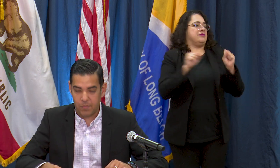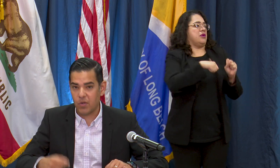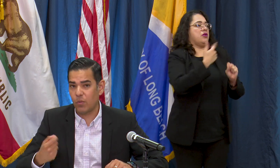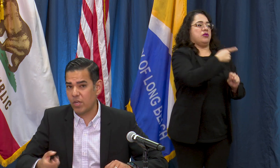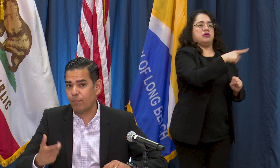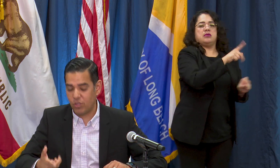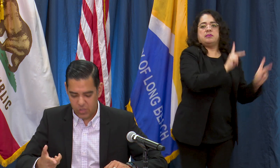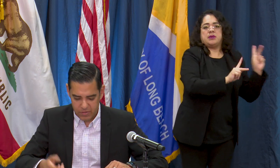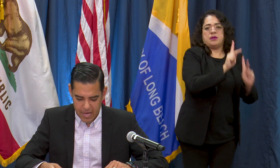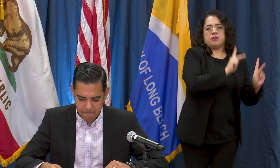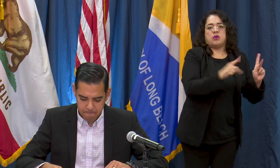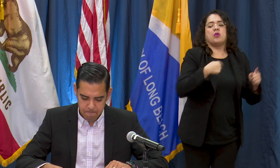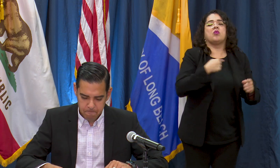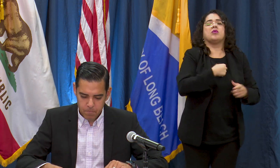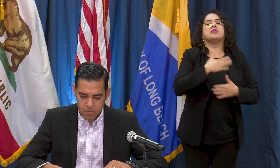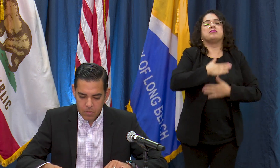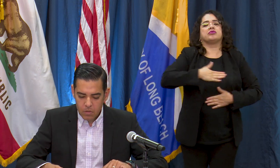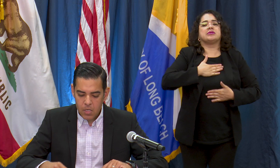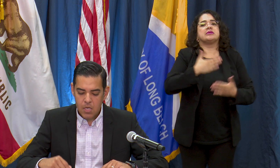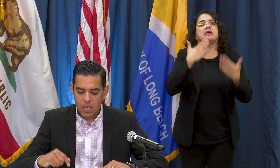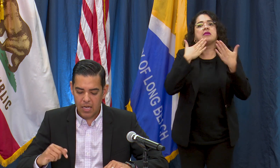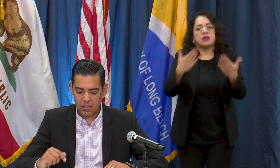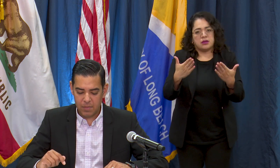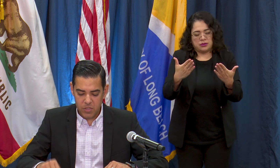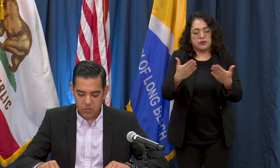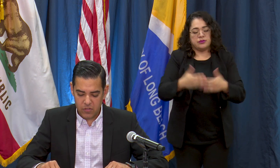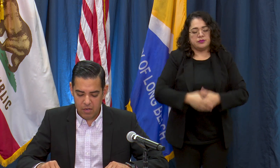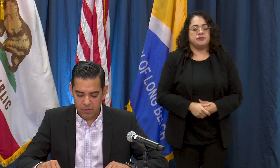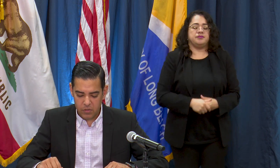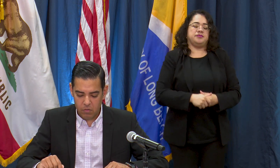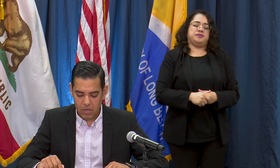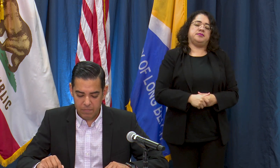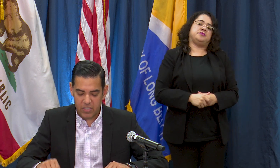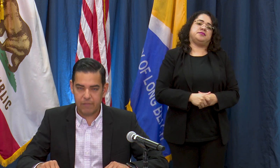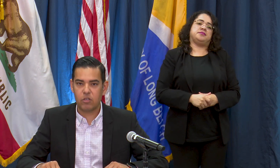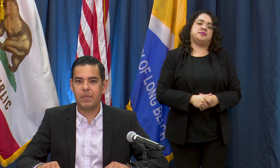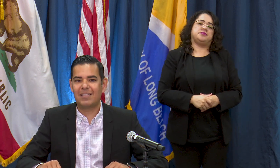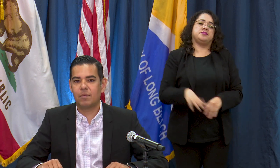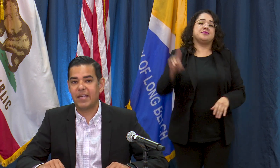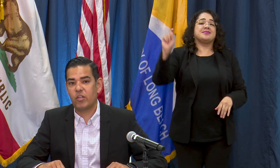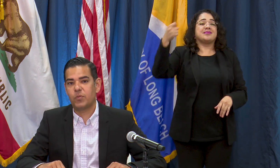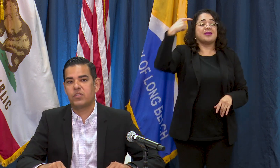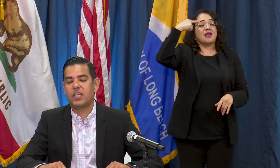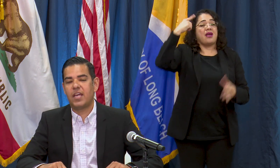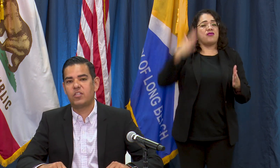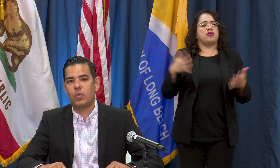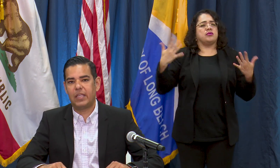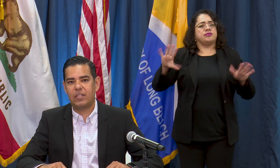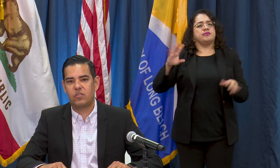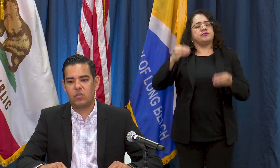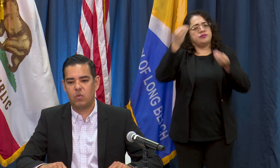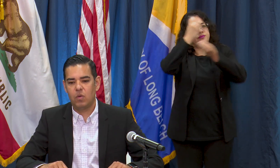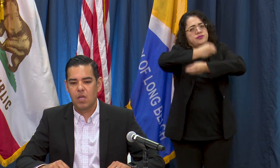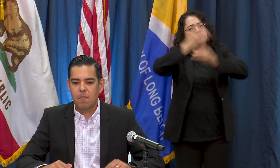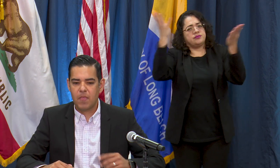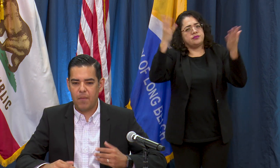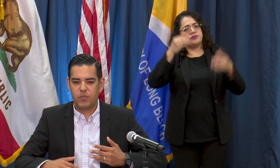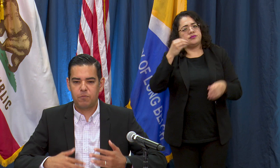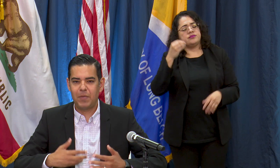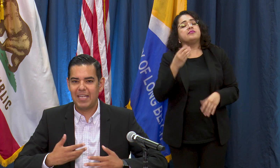vulnerable in our community. And we appreciate that. Let me just say also, the governor made some announcements today as it relates